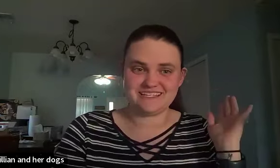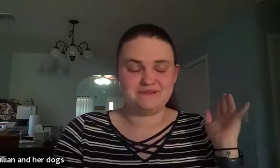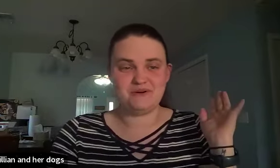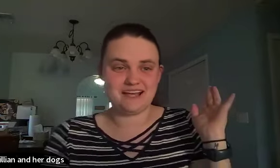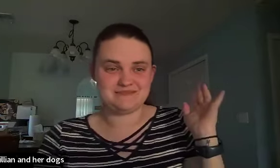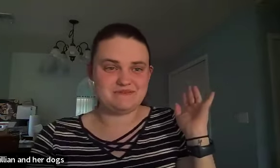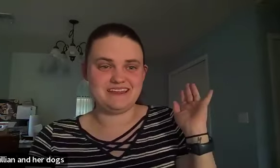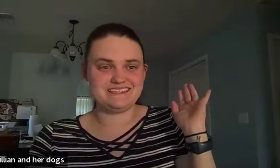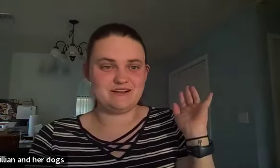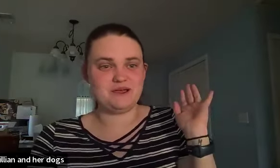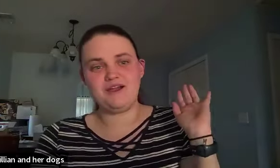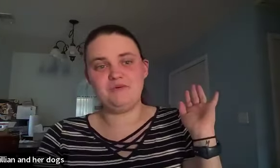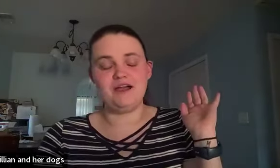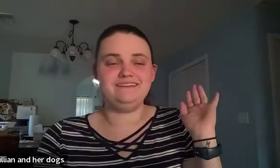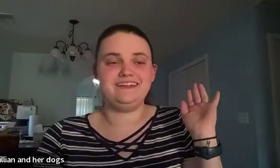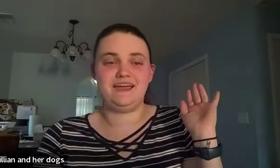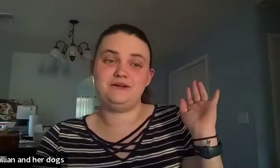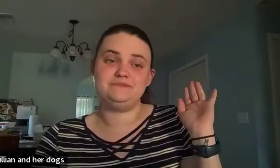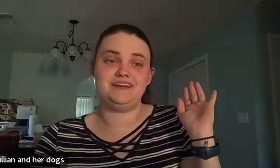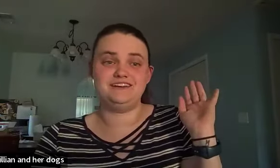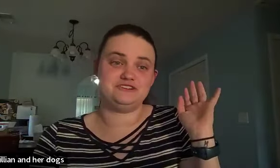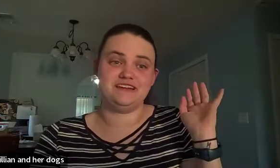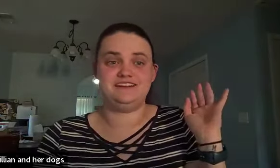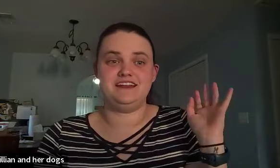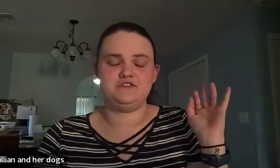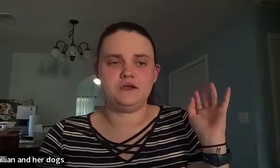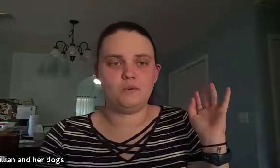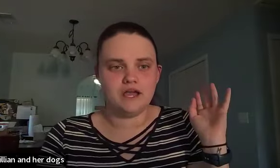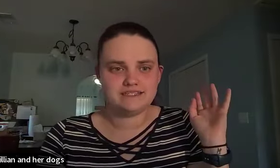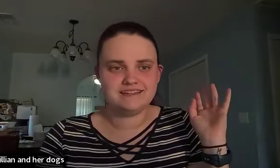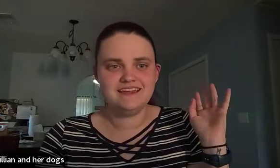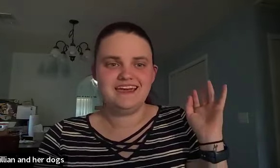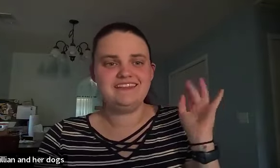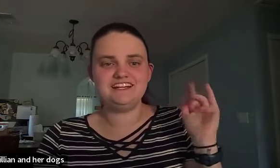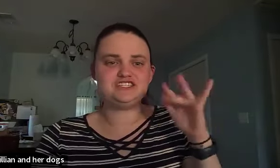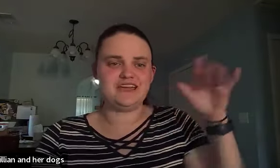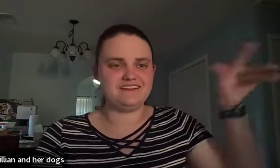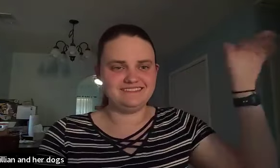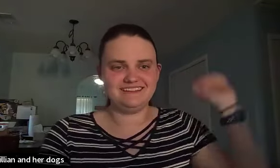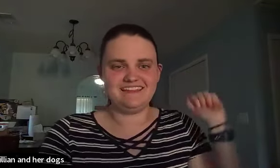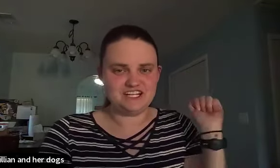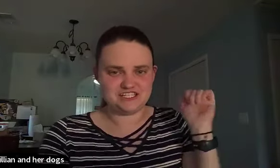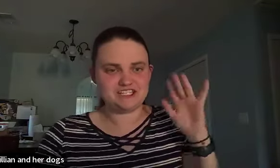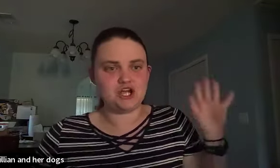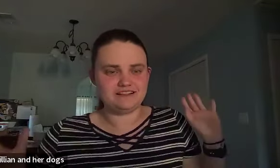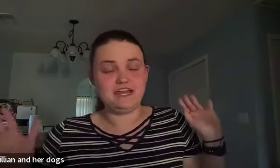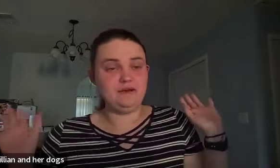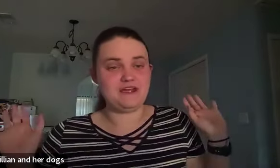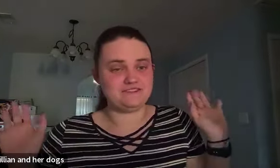tricks. If people ask me about ASL, I'm like, oh, I can count up to 999. And they're like, what? And then I just start counting and they just get shocked. I don't ever have to